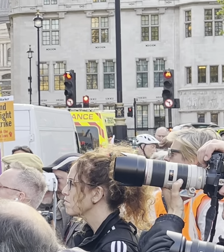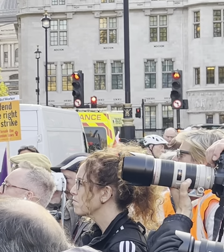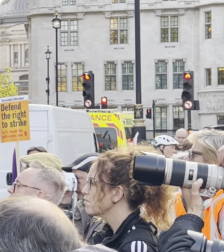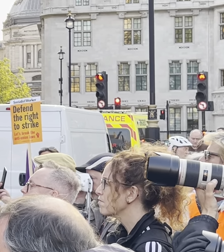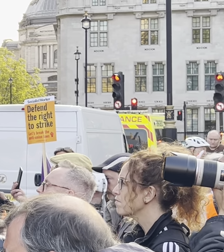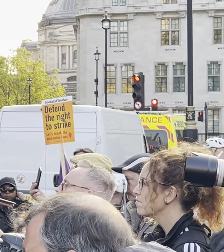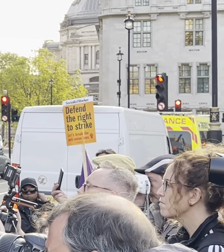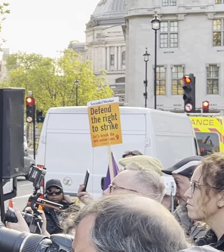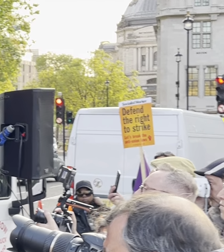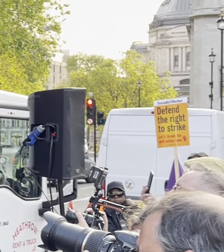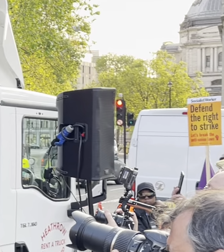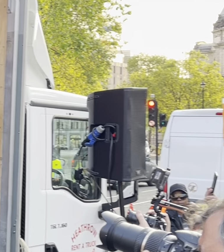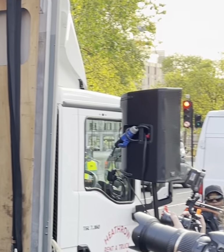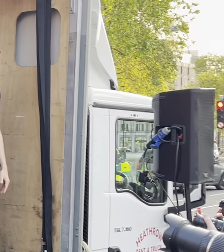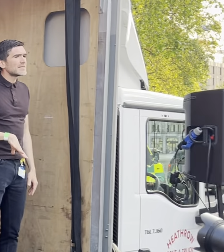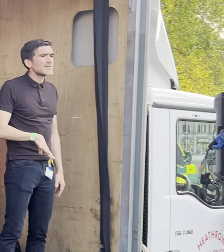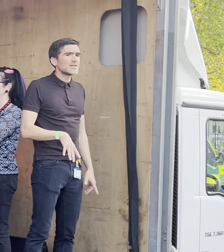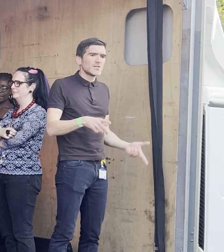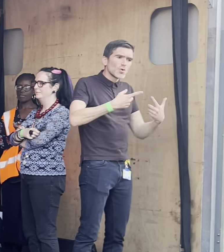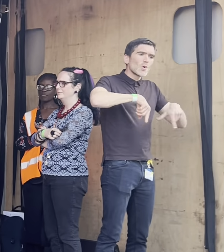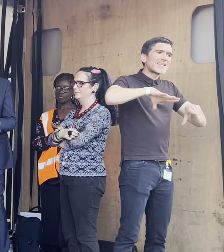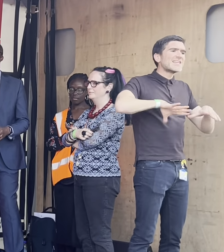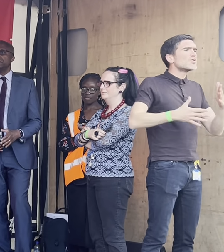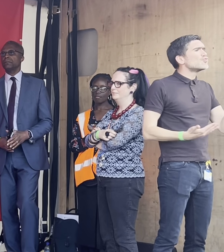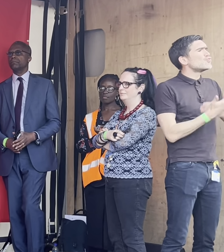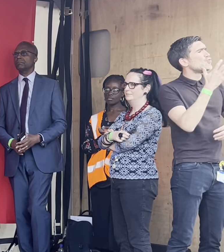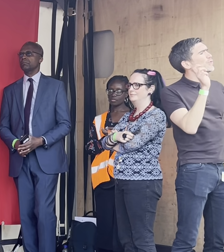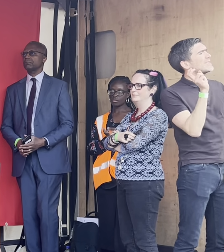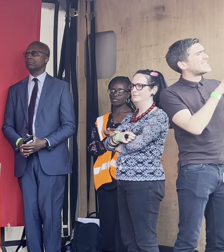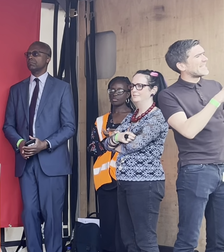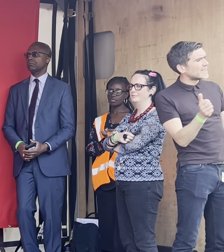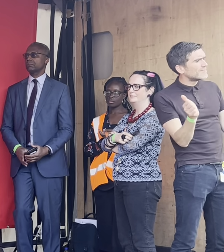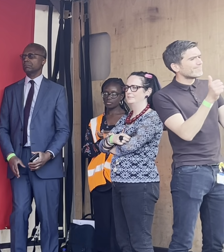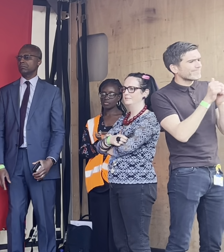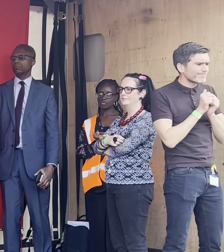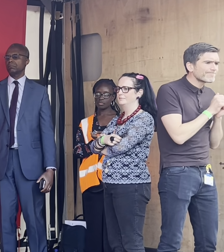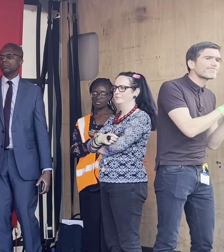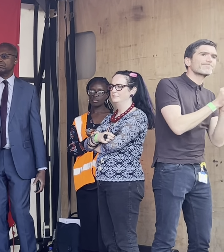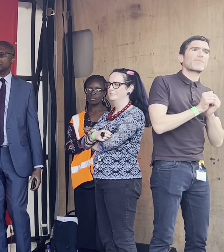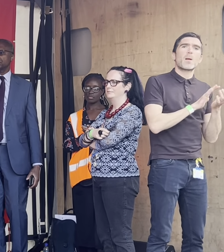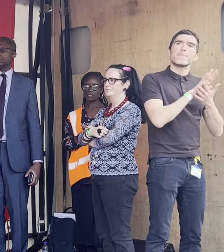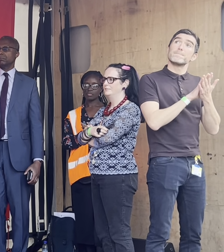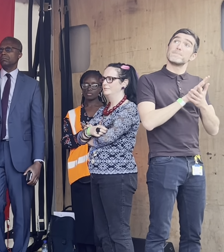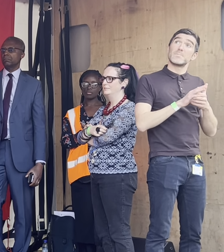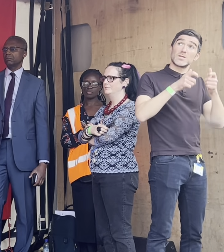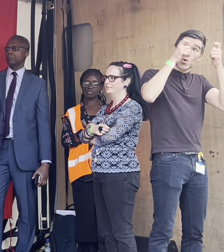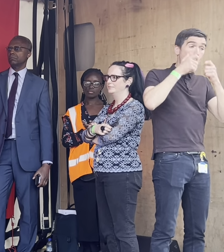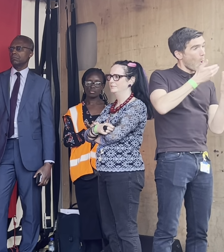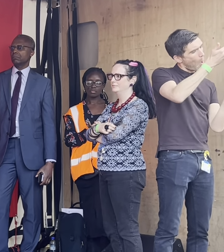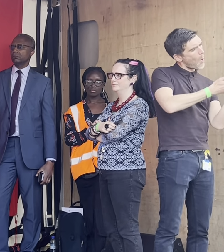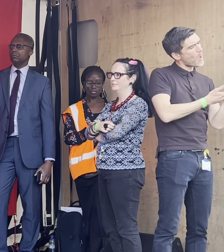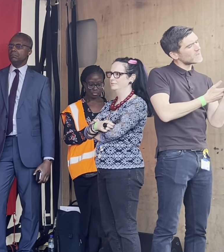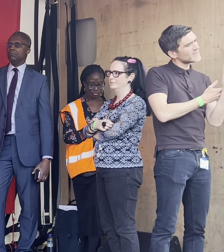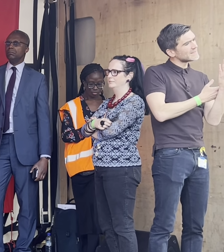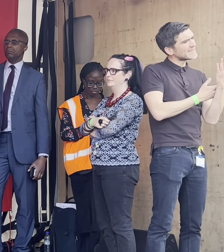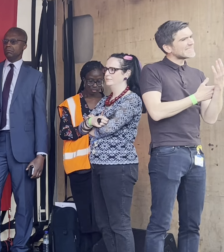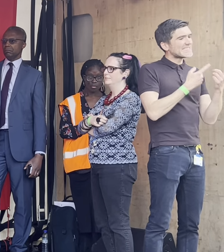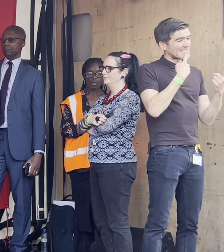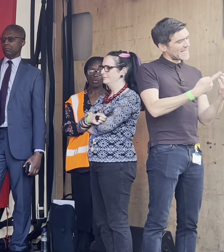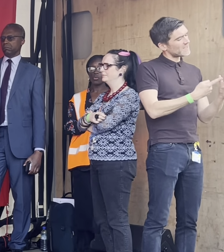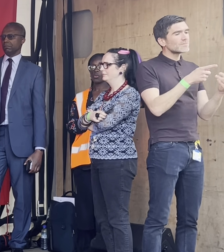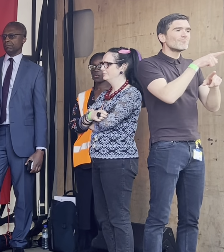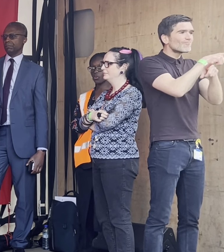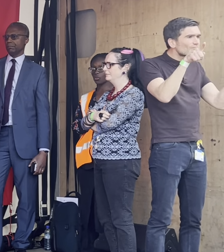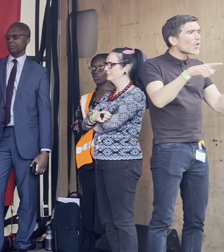workers. We need a new deal that enshrines in law, which we've never had in this country, the right to